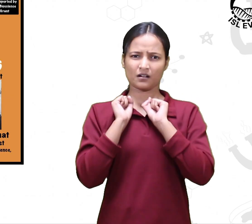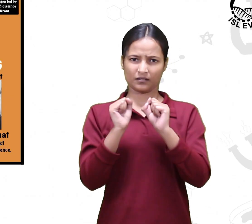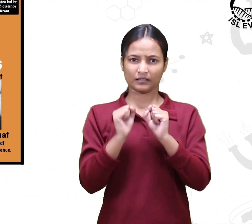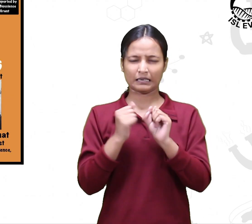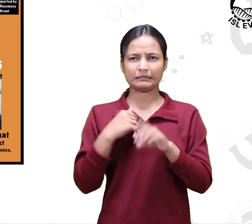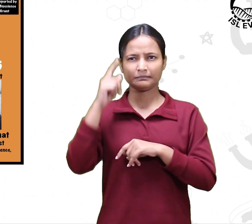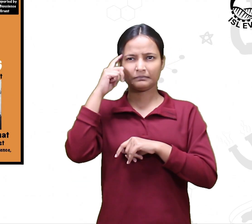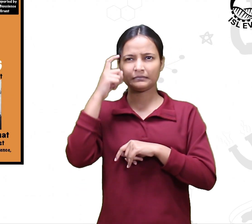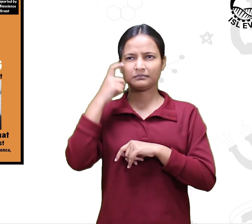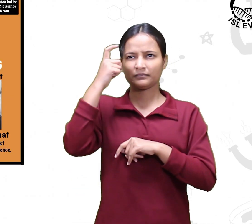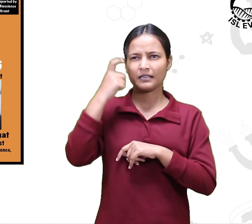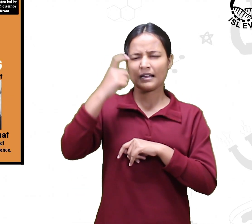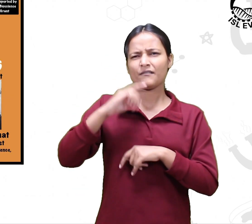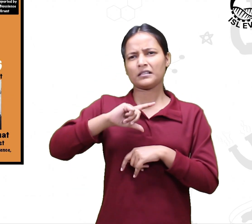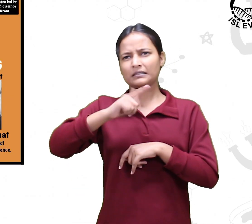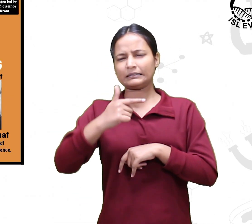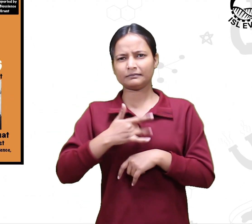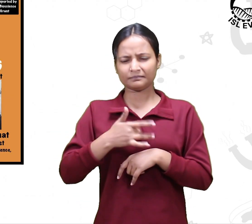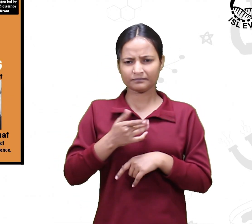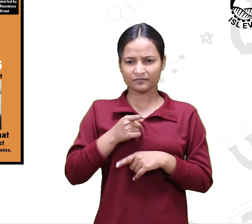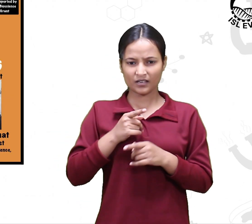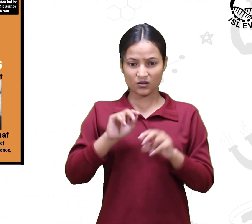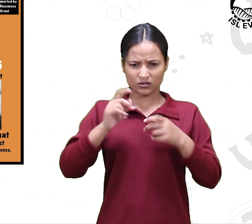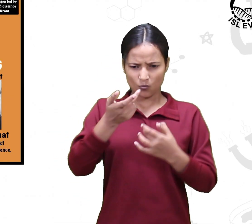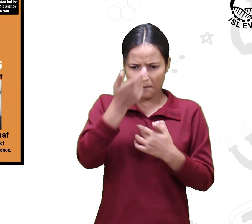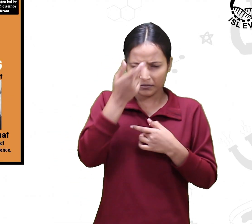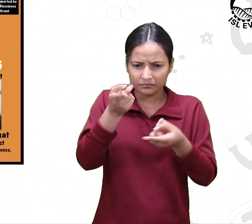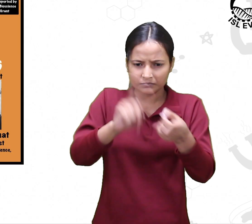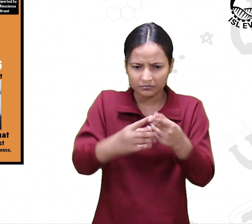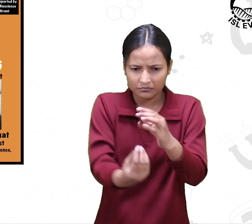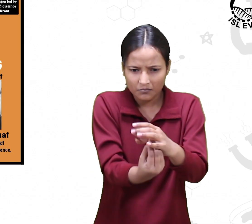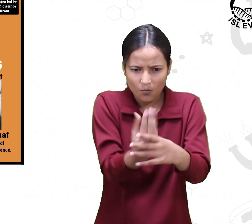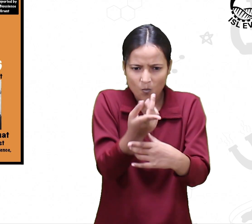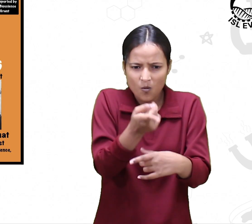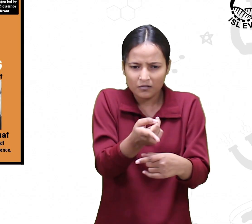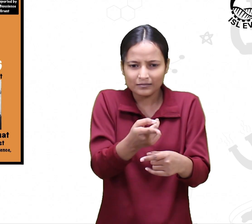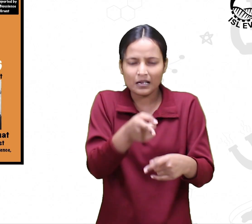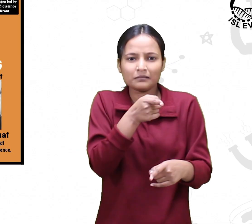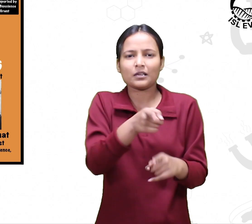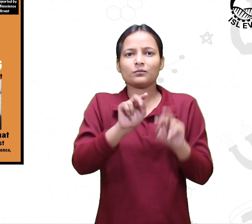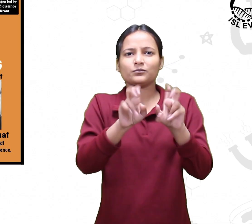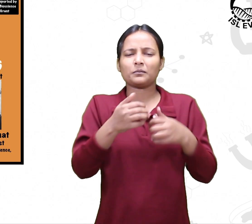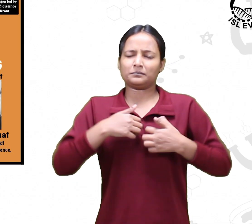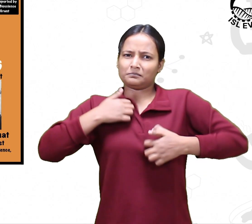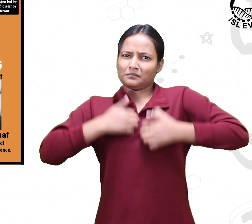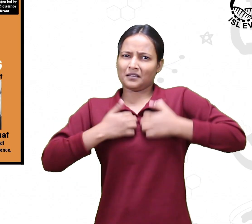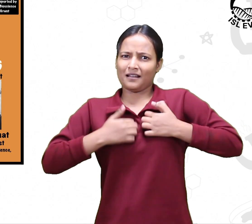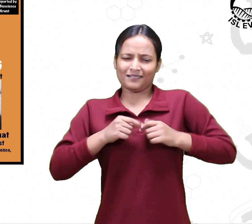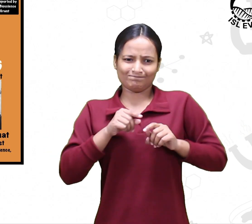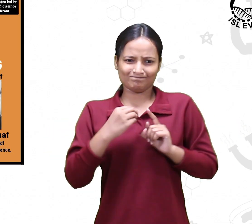as to whether the disease and how the disease occurs and how the disease spreads or takes